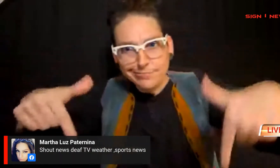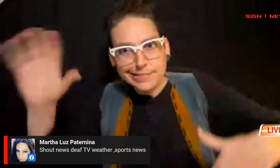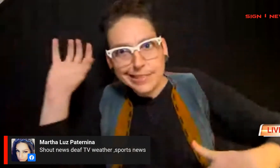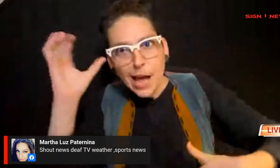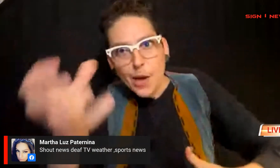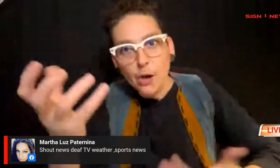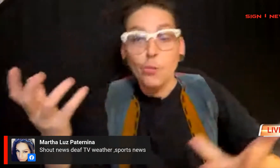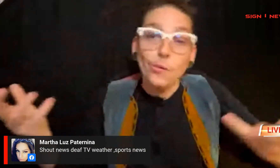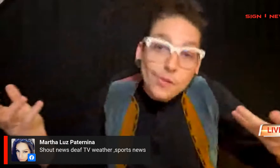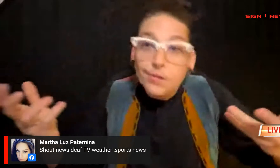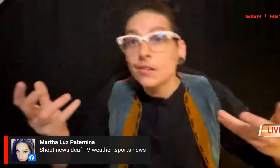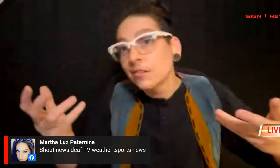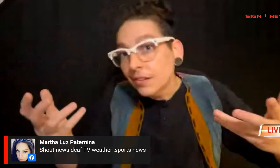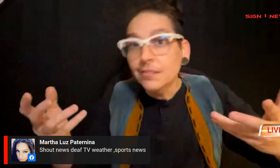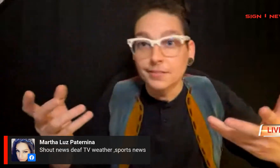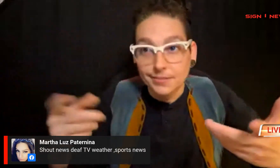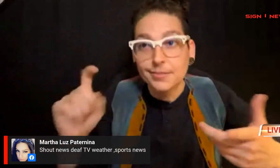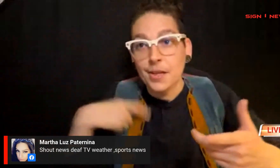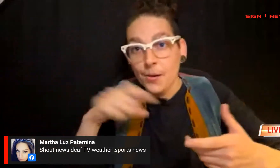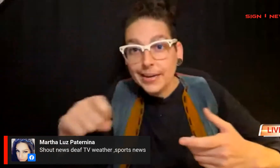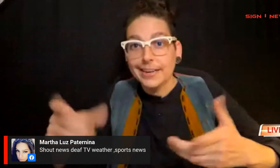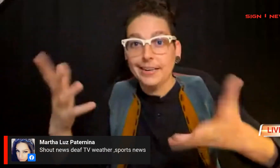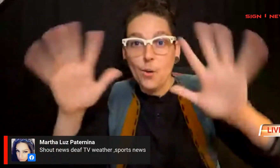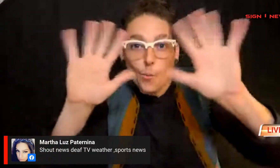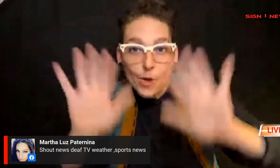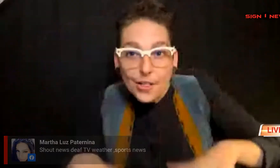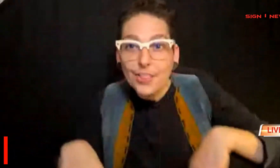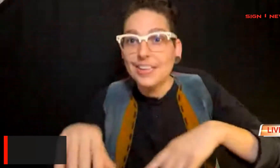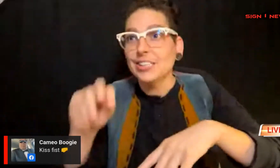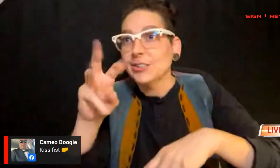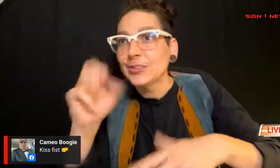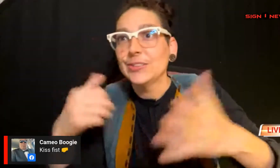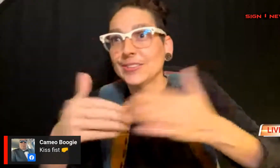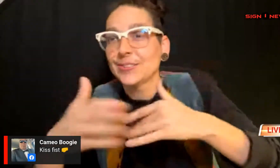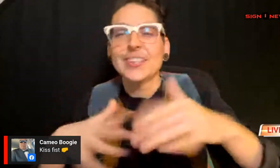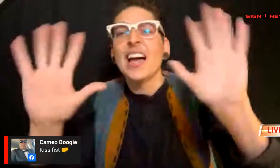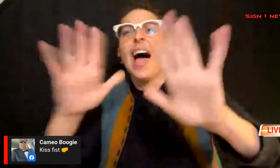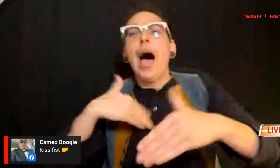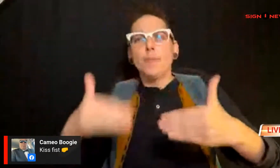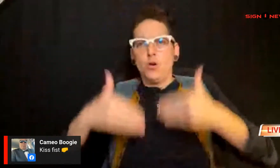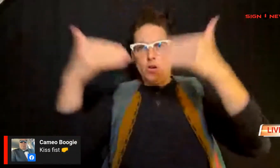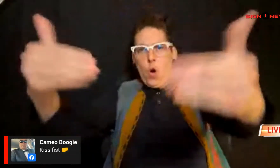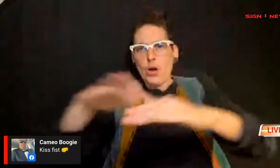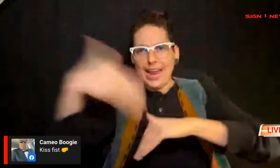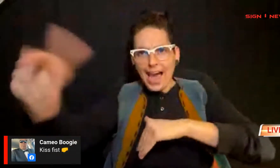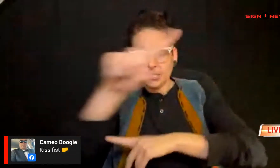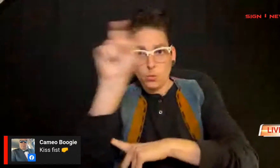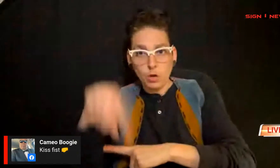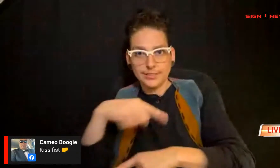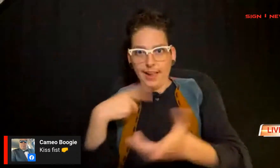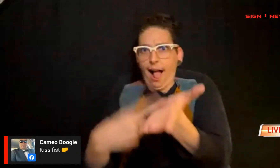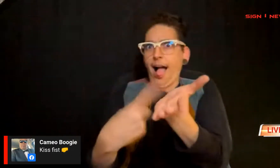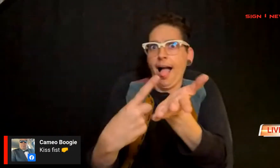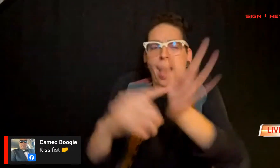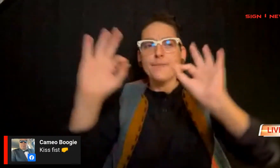Shout out to Deaf News, like Sign1News. We do need weather for sure. Anyway, I'm just going to go to the next